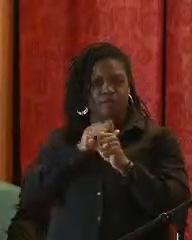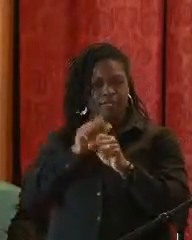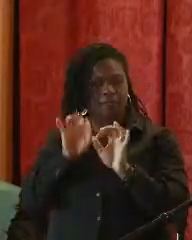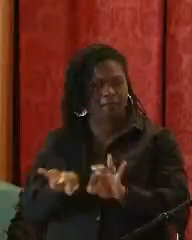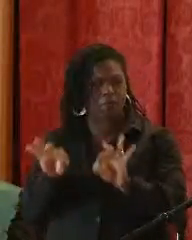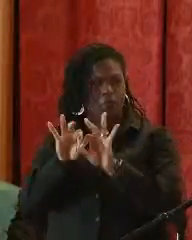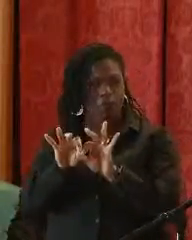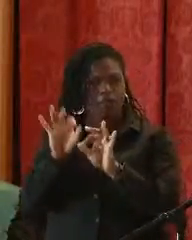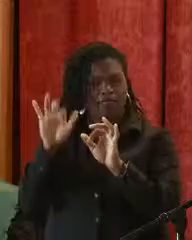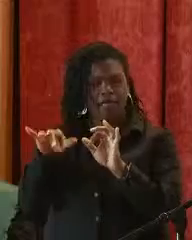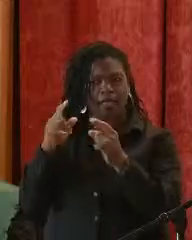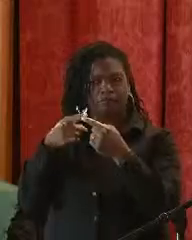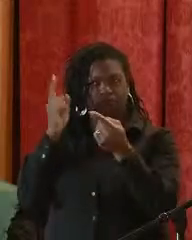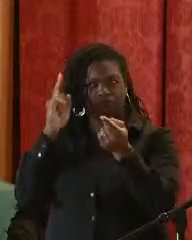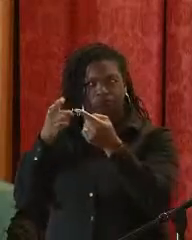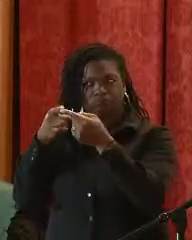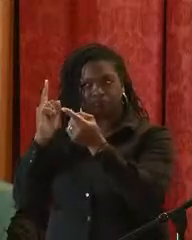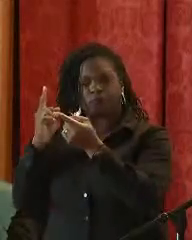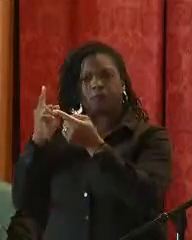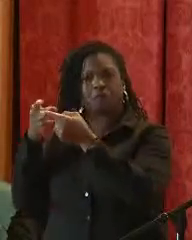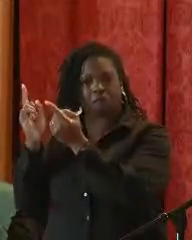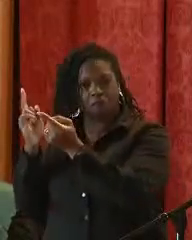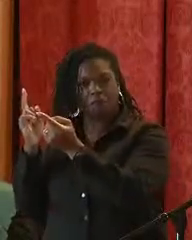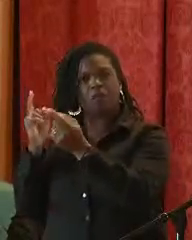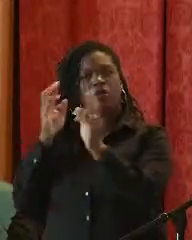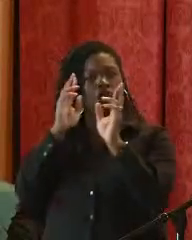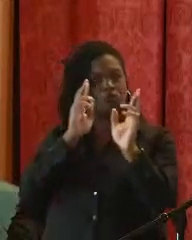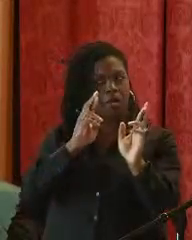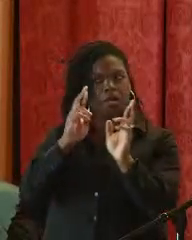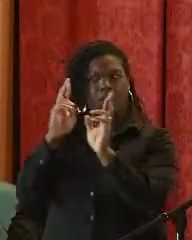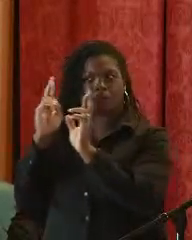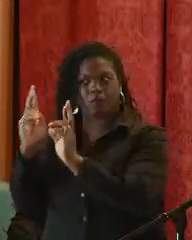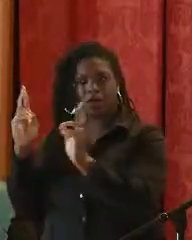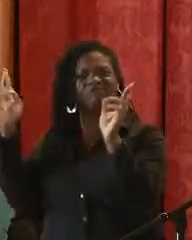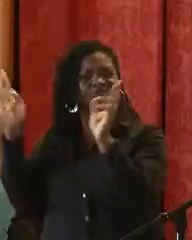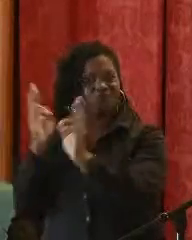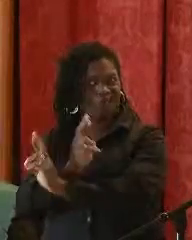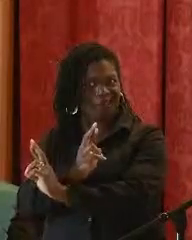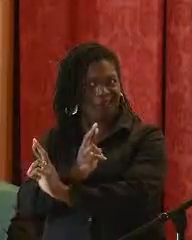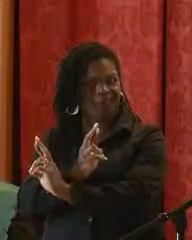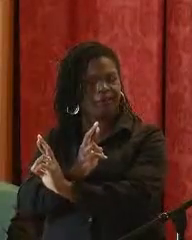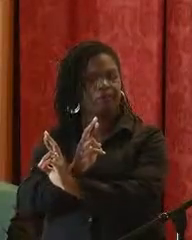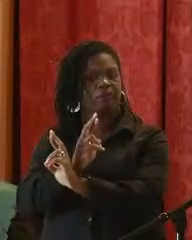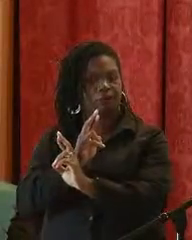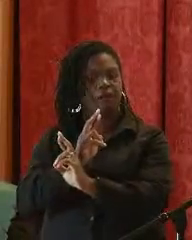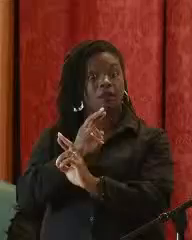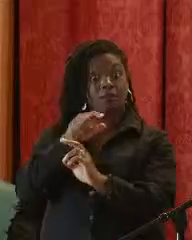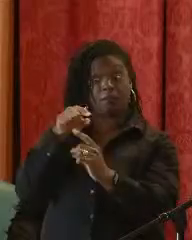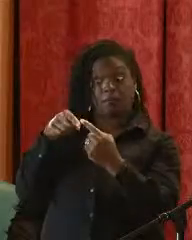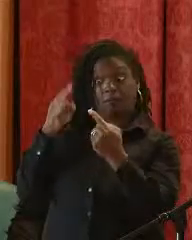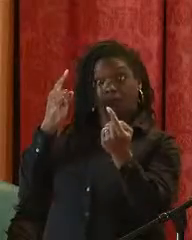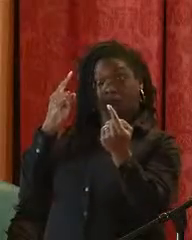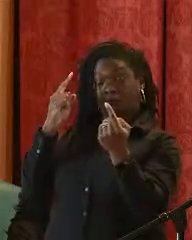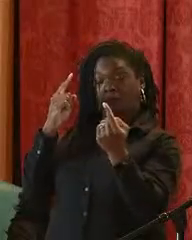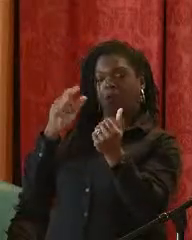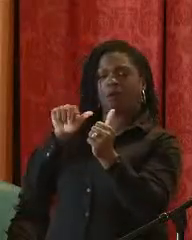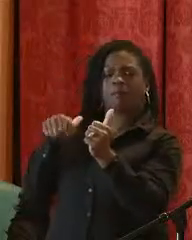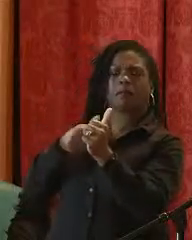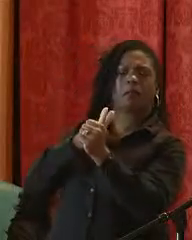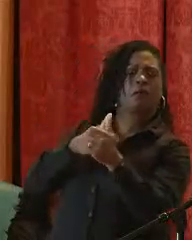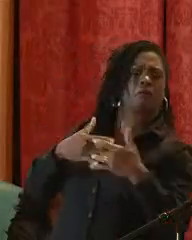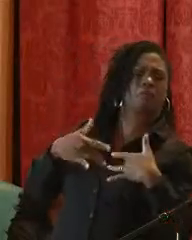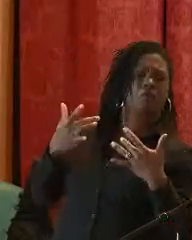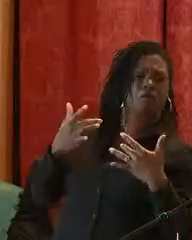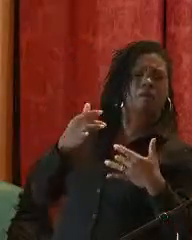in appreciating and respecting the other human being behind the opposition. Because of this